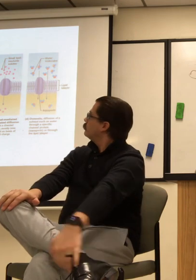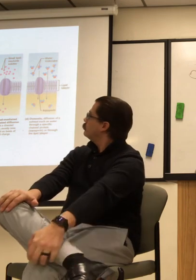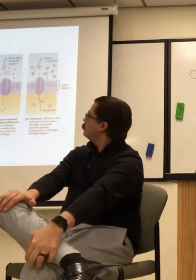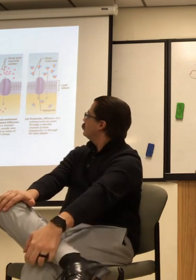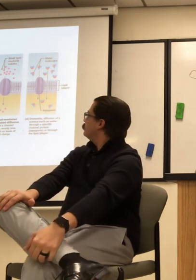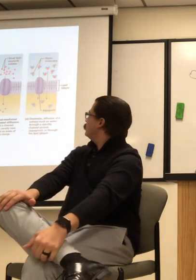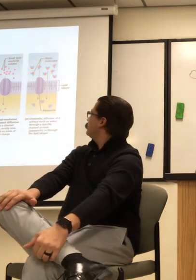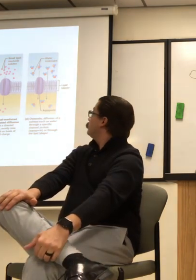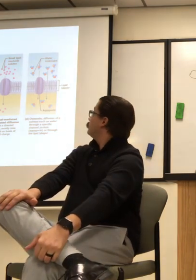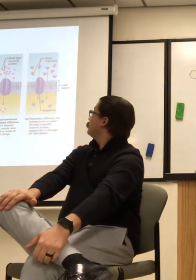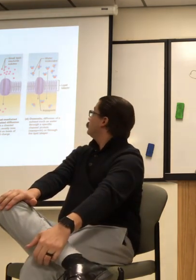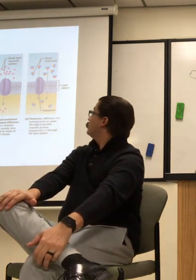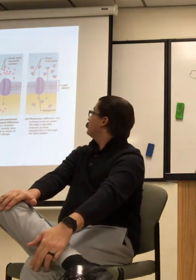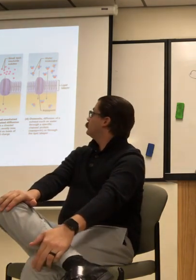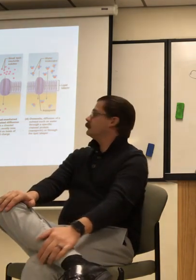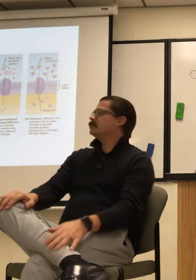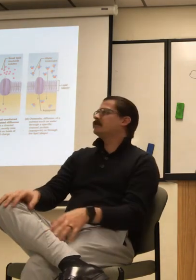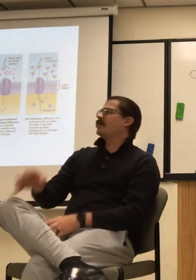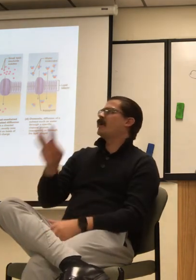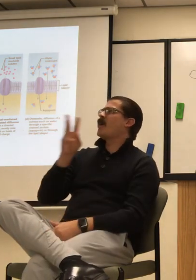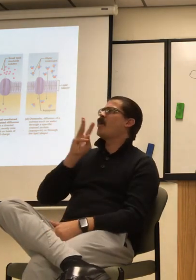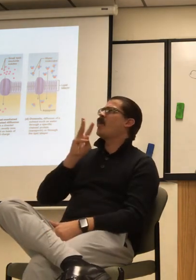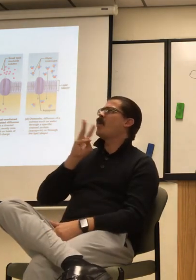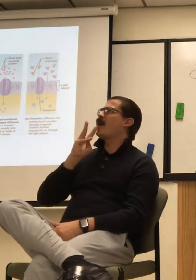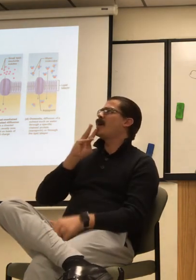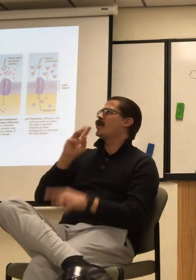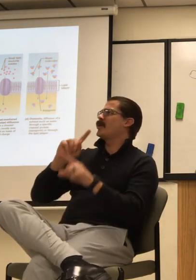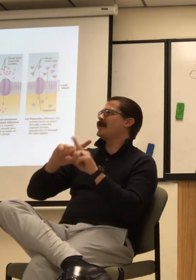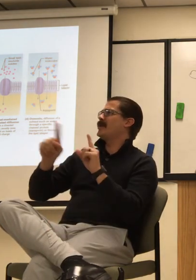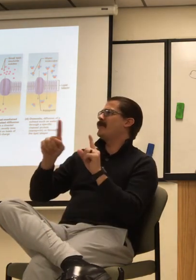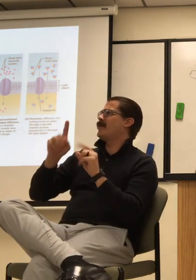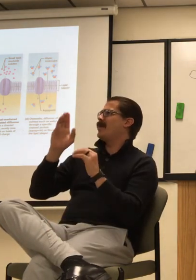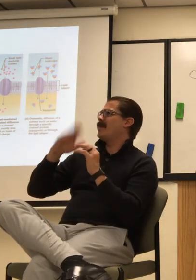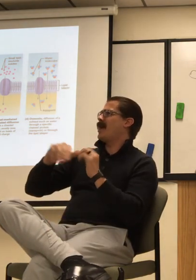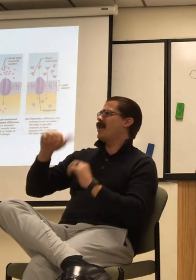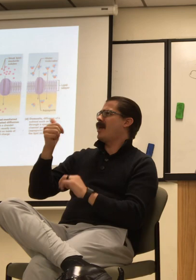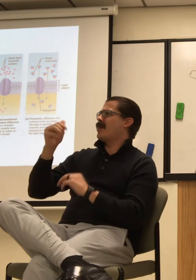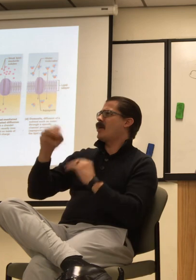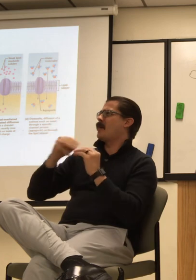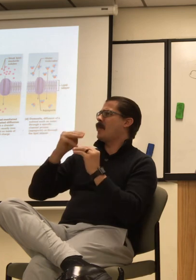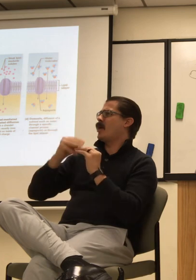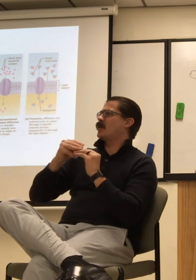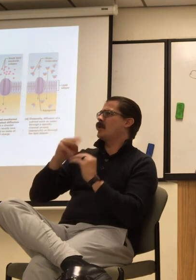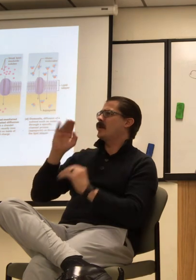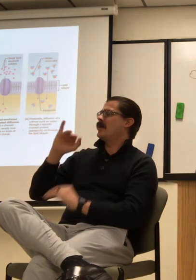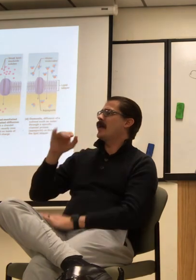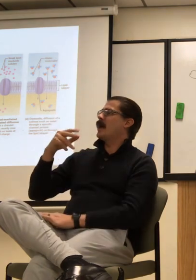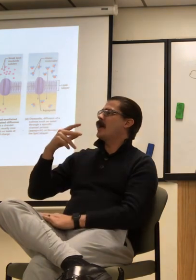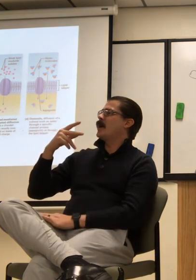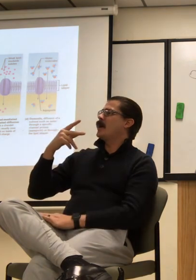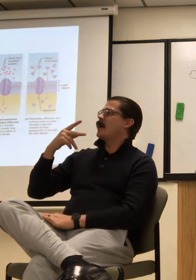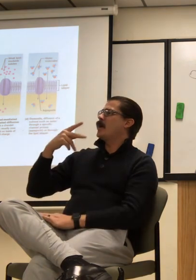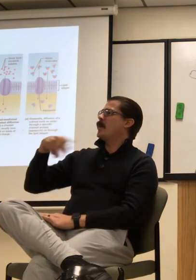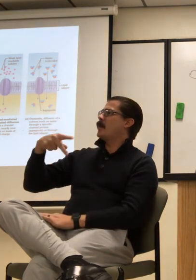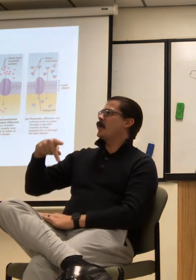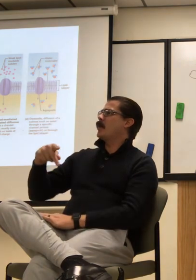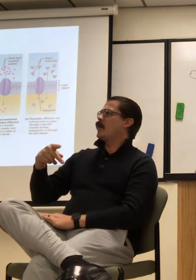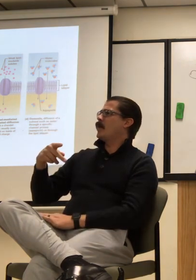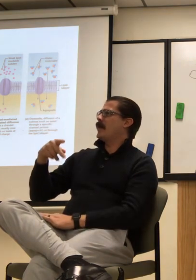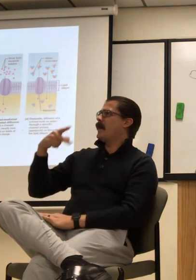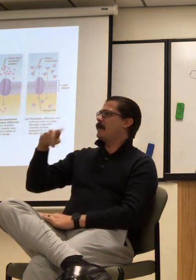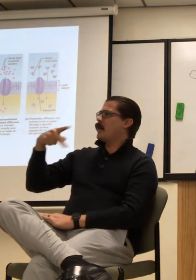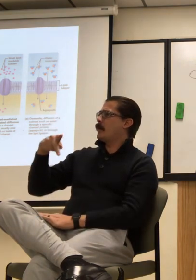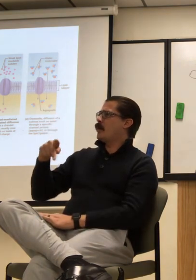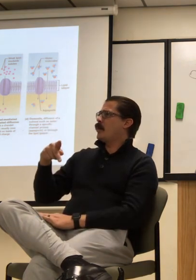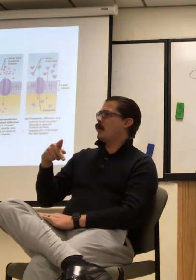Now, you have to think about water a little differently than other molecules, don't you? Like that purple tablet example, that's kind